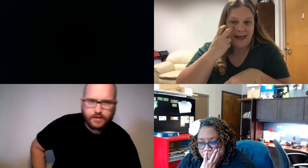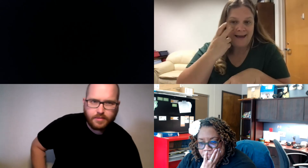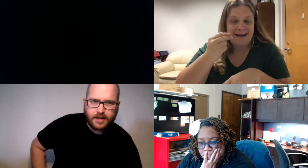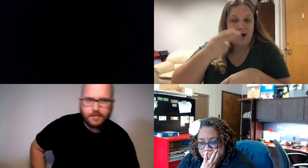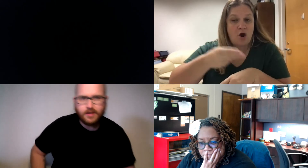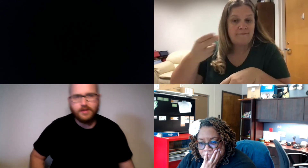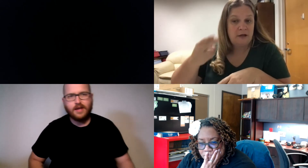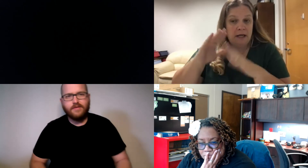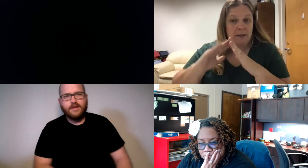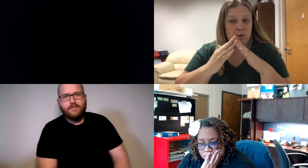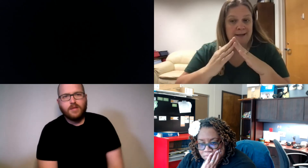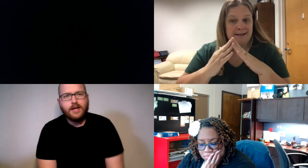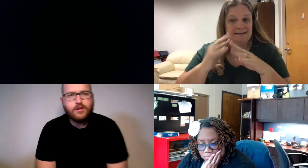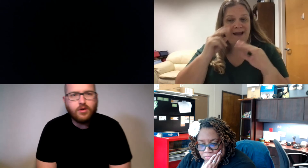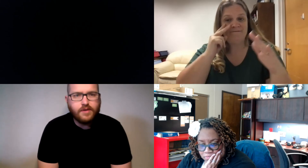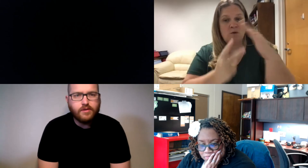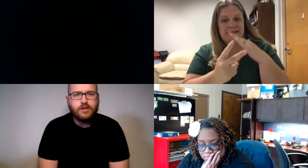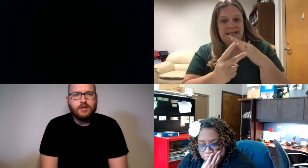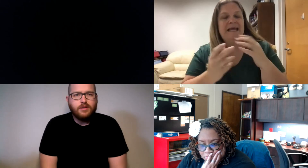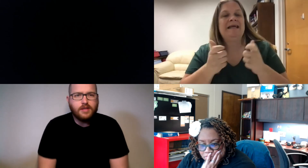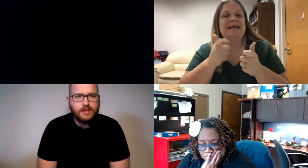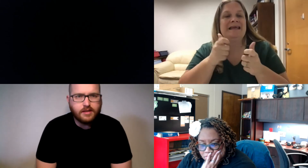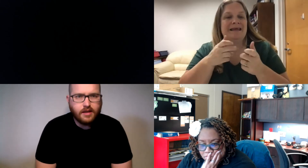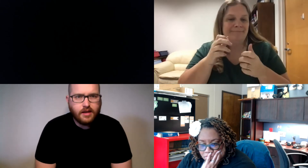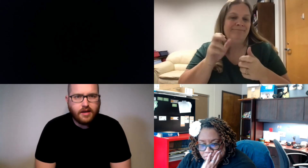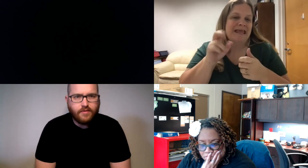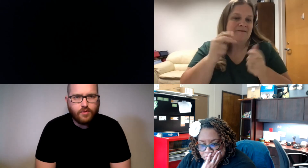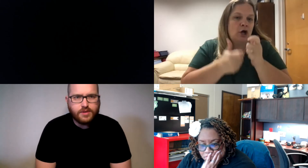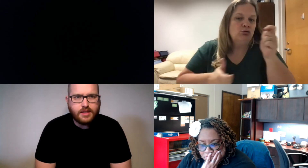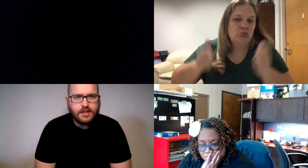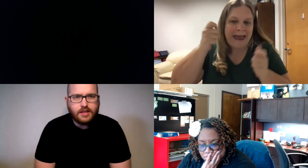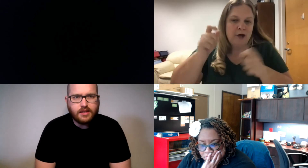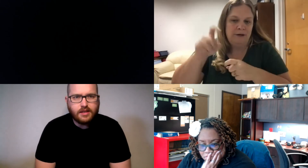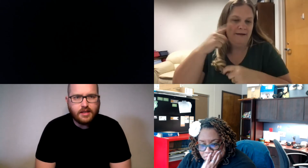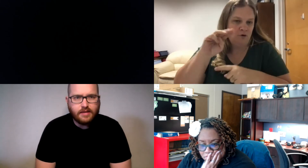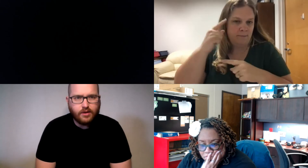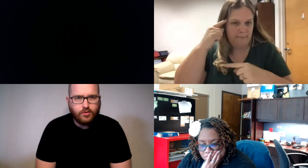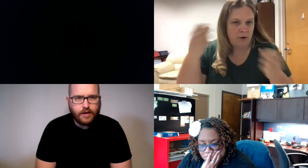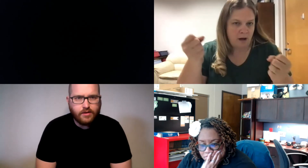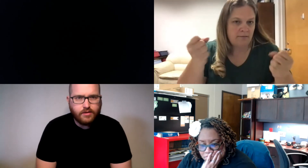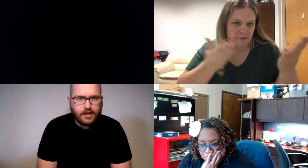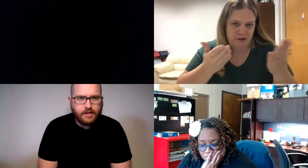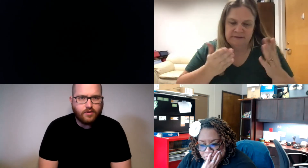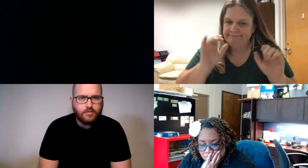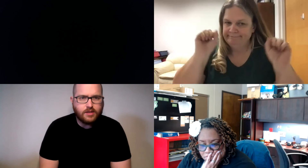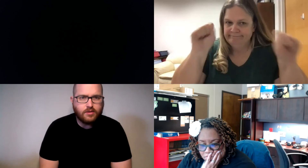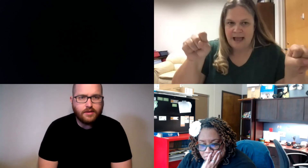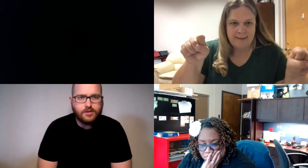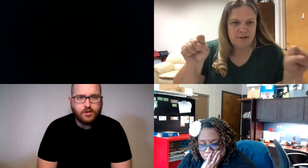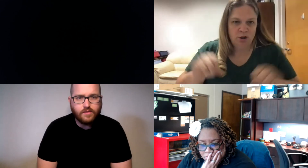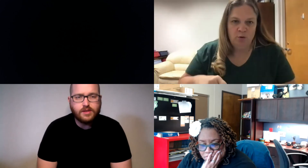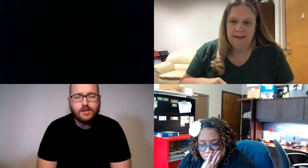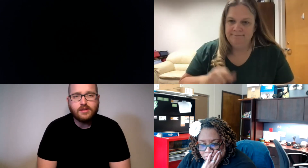influence of the pandemic on the deaf and deafblind and hard of hearing communities, and foreseeing an even greater need for mental